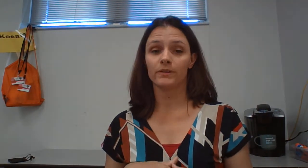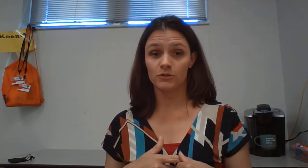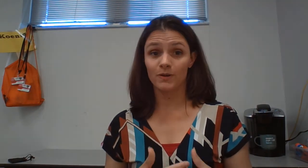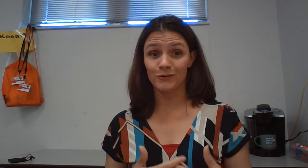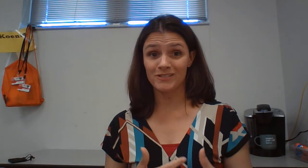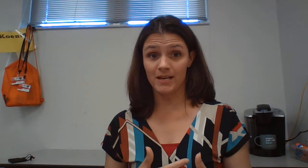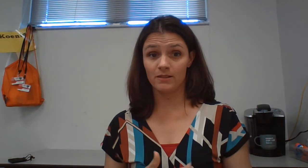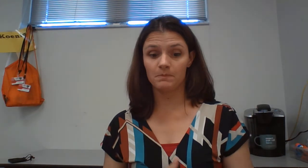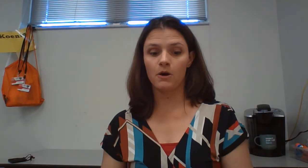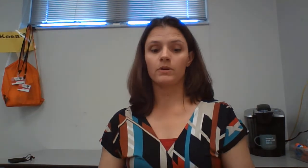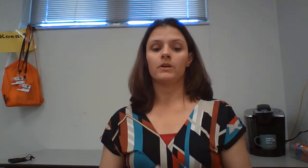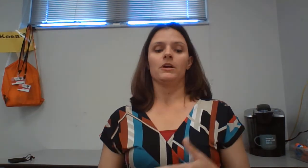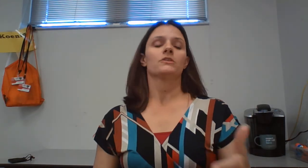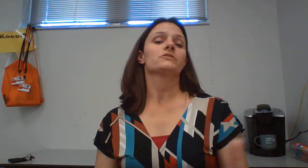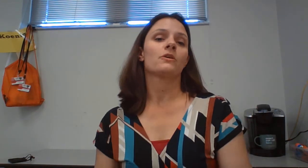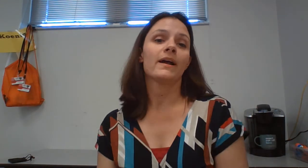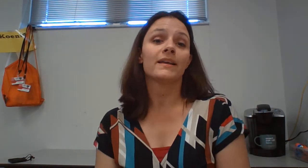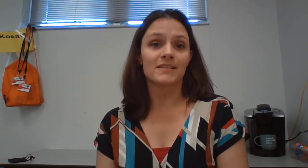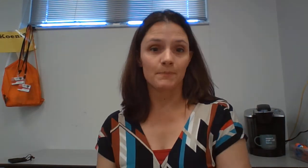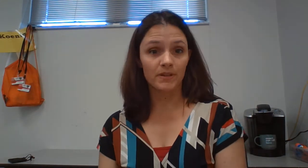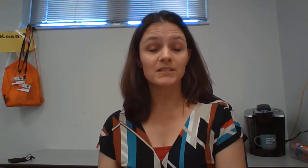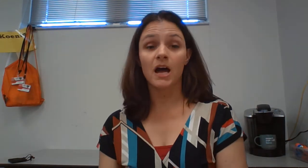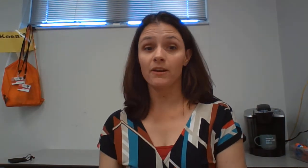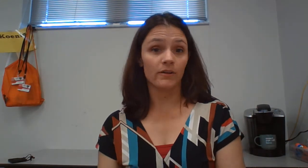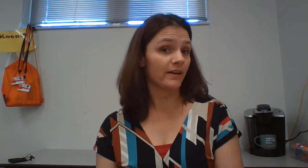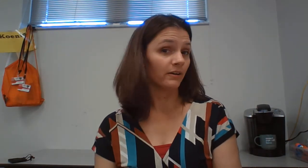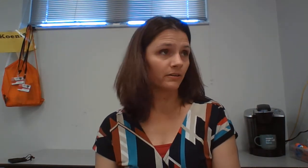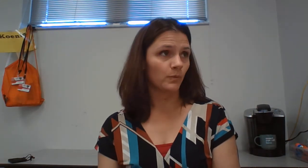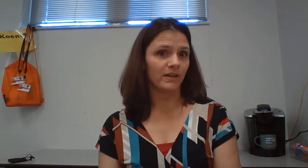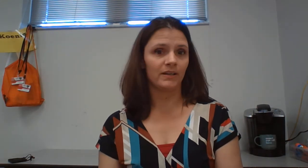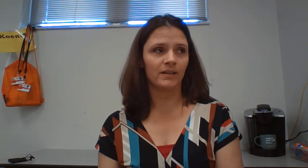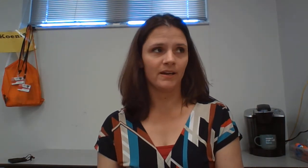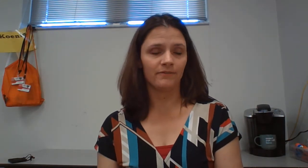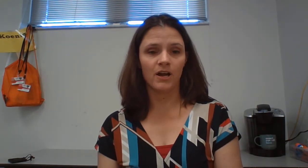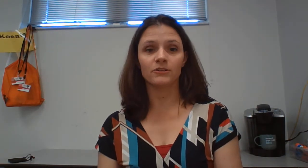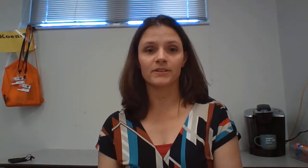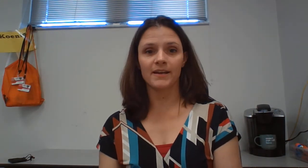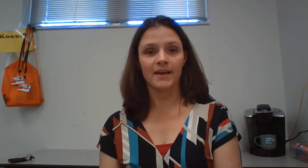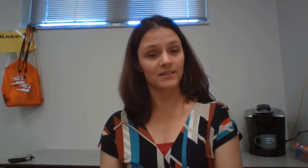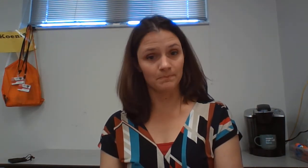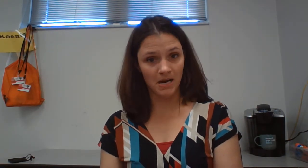that you understand them though. So an example that's not on there, we have not looked at yet, is mom.